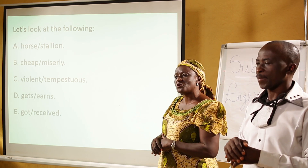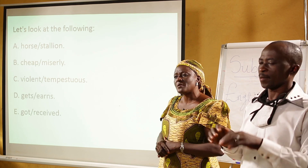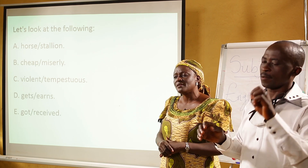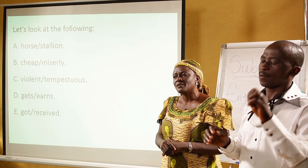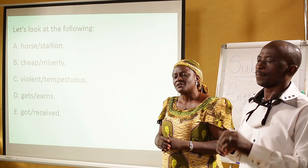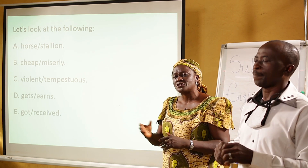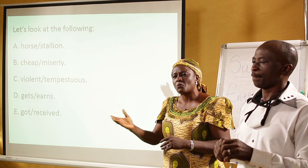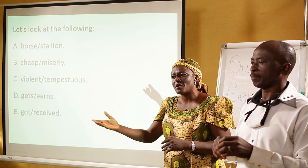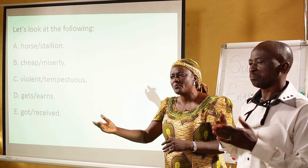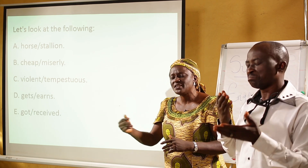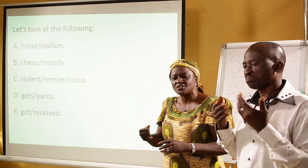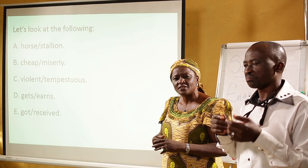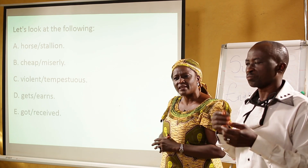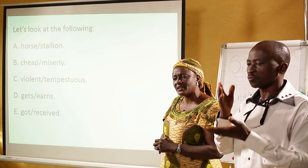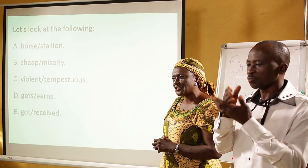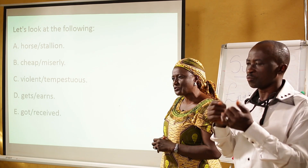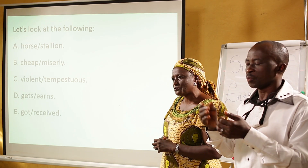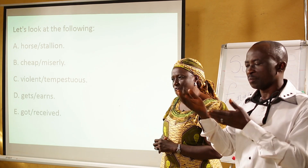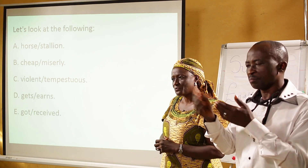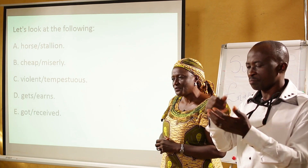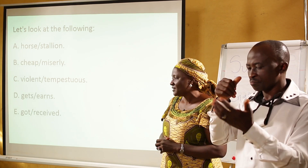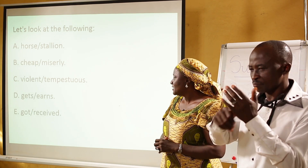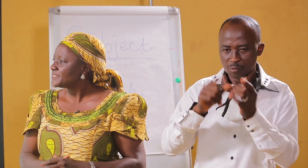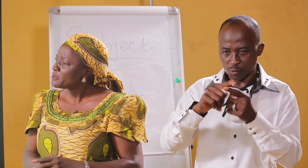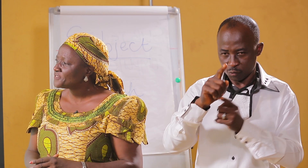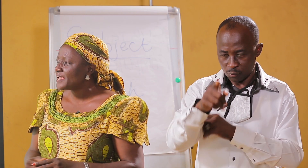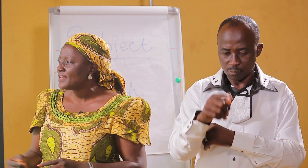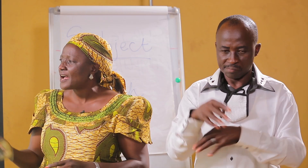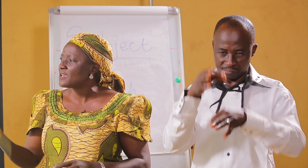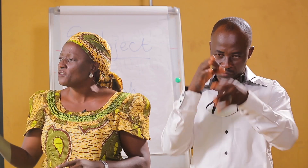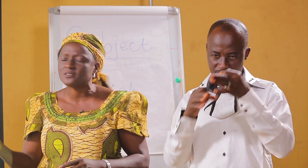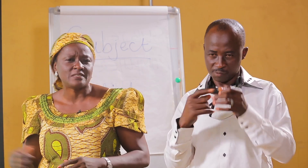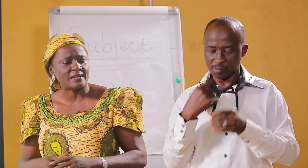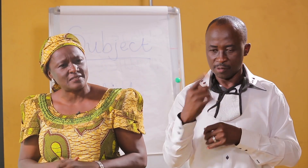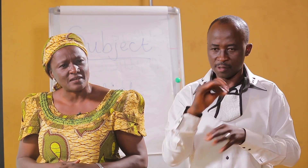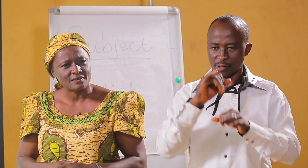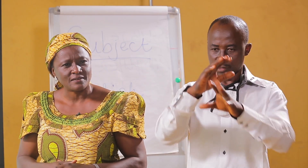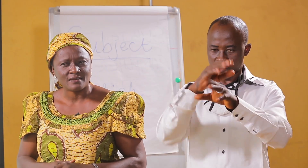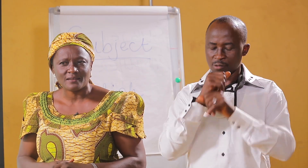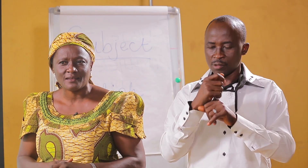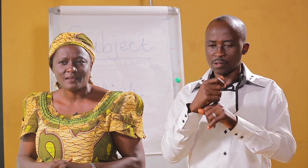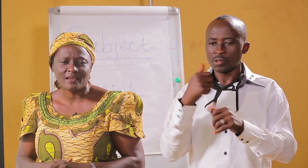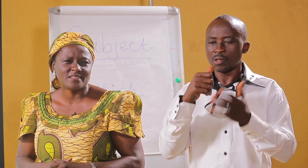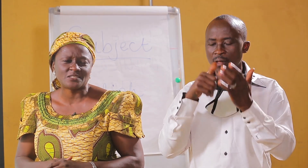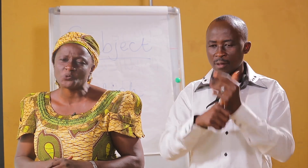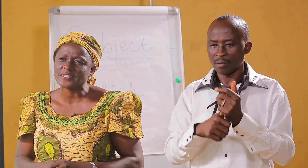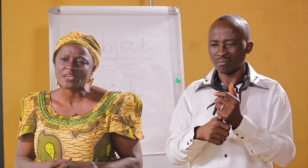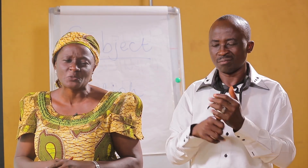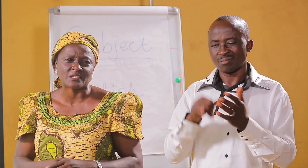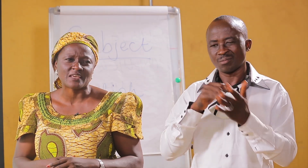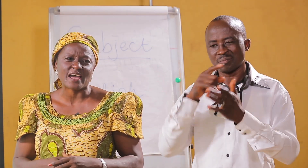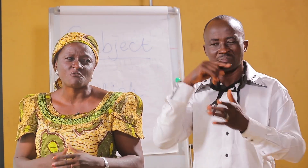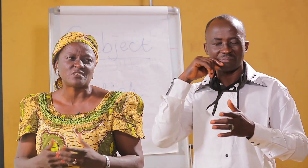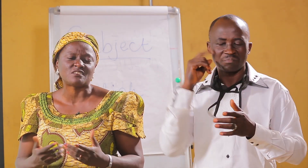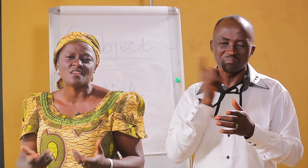E, assuming someone brings a letter to you. Instead of saying, I got the letter, it's sweeter